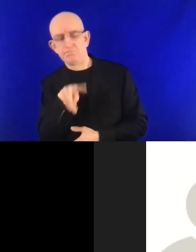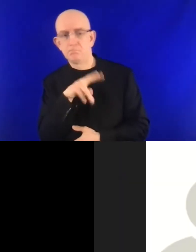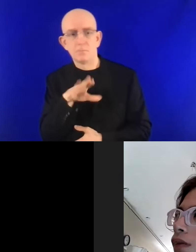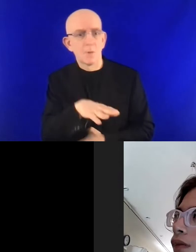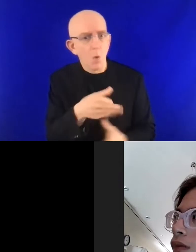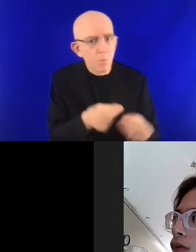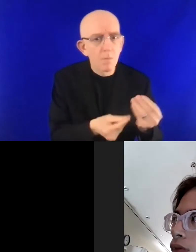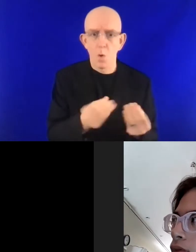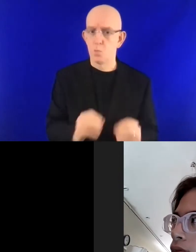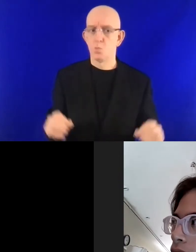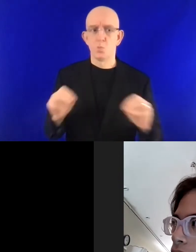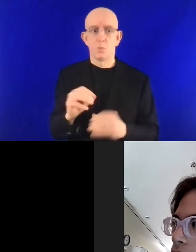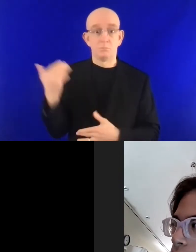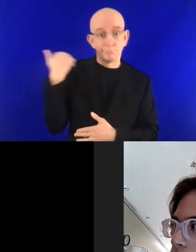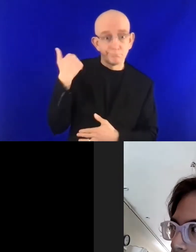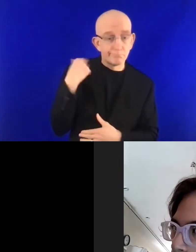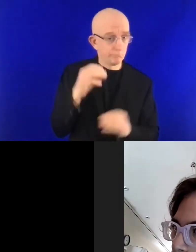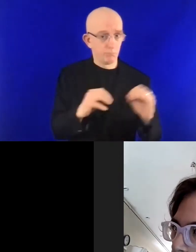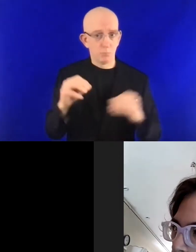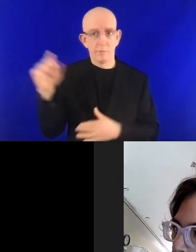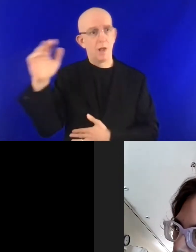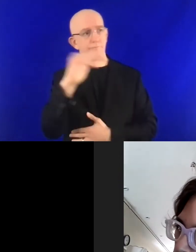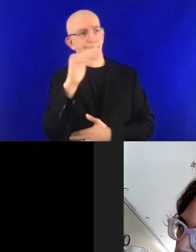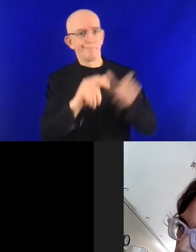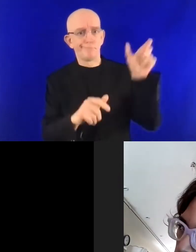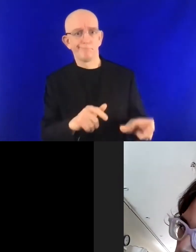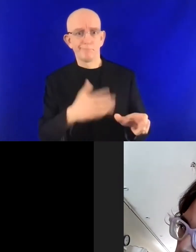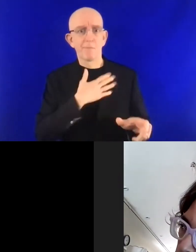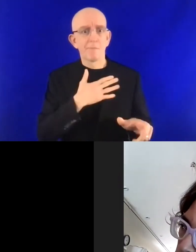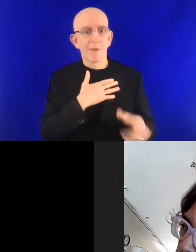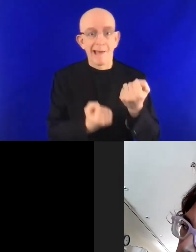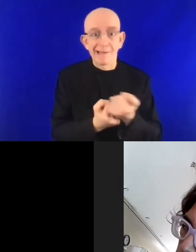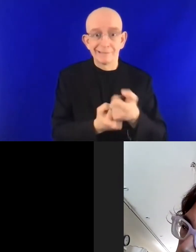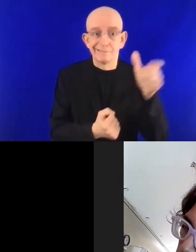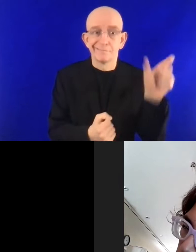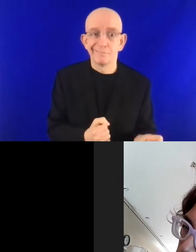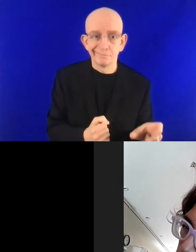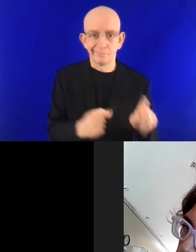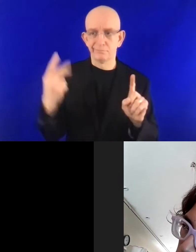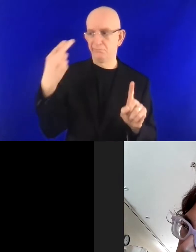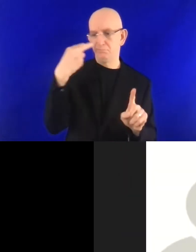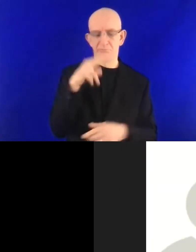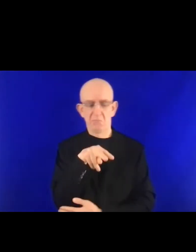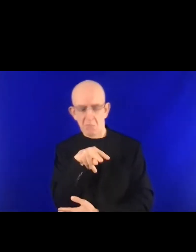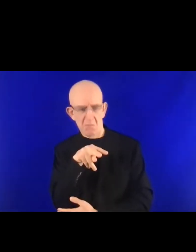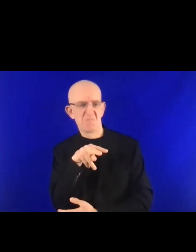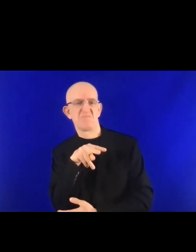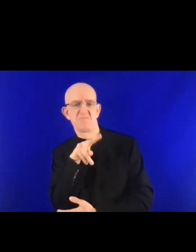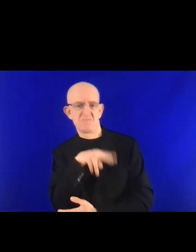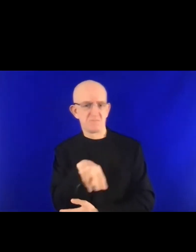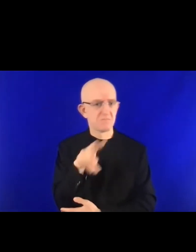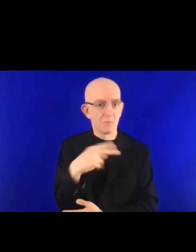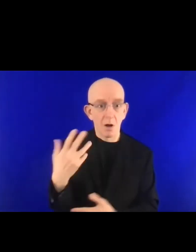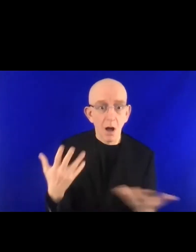on a tour and I go to the hairdresser, some people recognize me. Y es que ese es el punto. Hay muchas veces que So no that's the